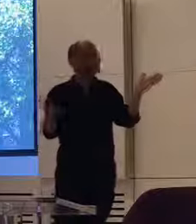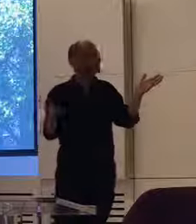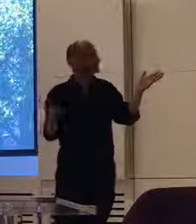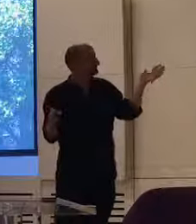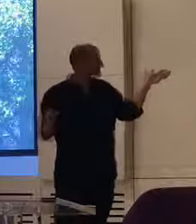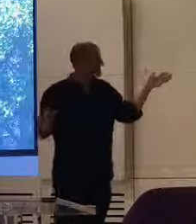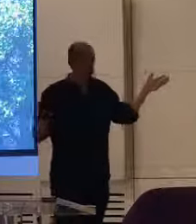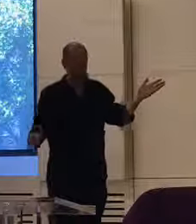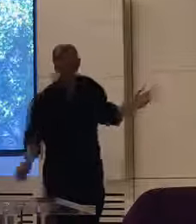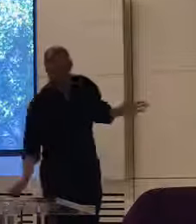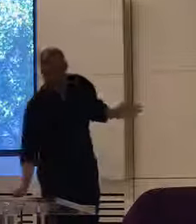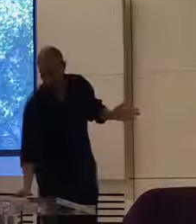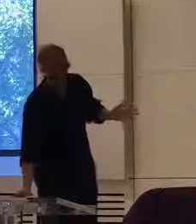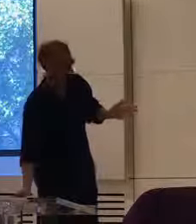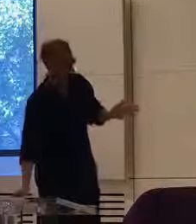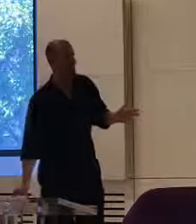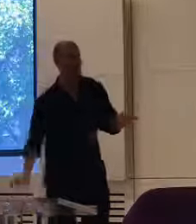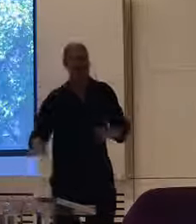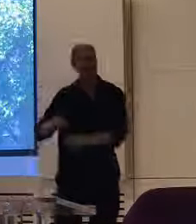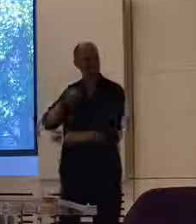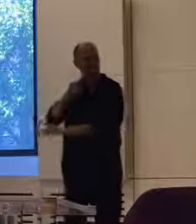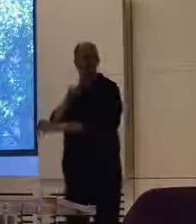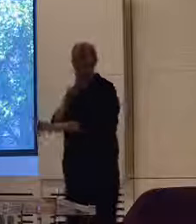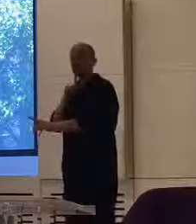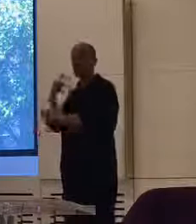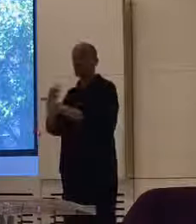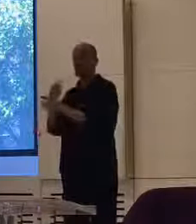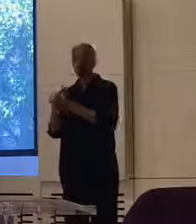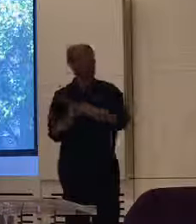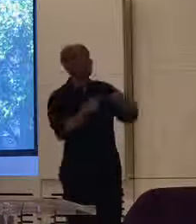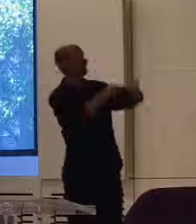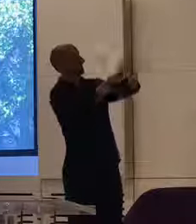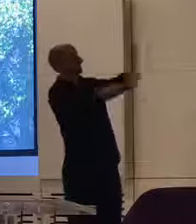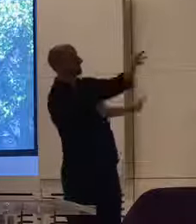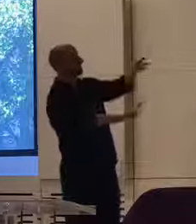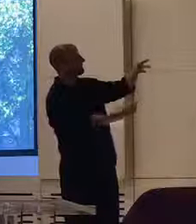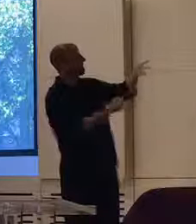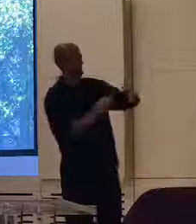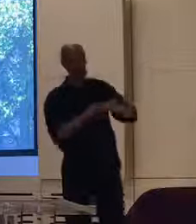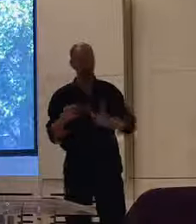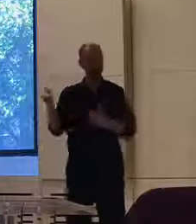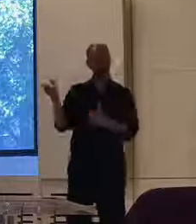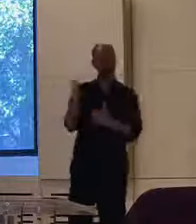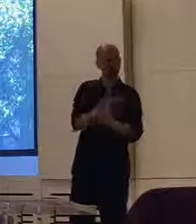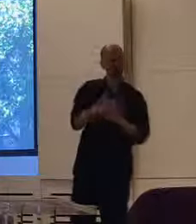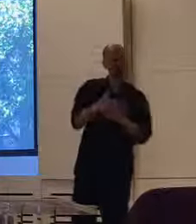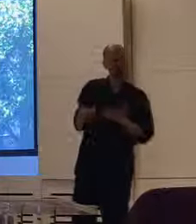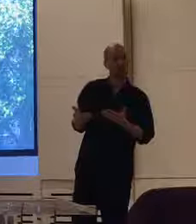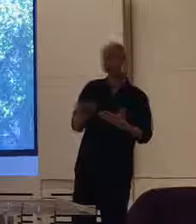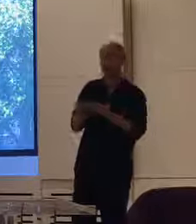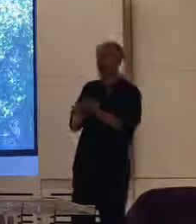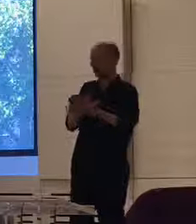not sure about that either. Possibly. Hearing people talk about those three terms, first